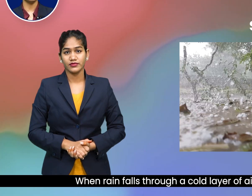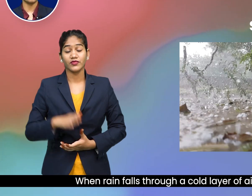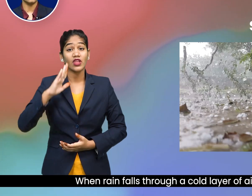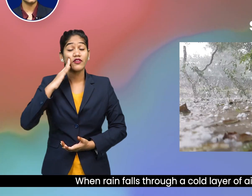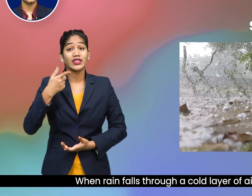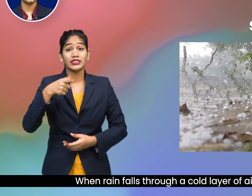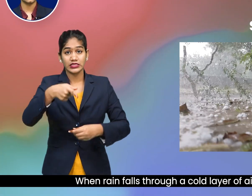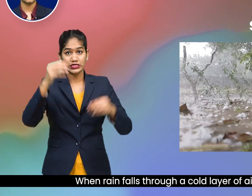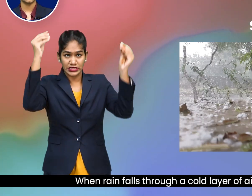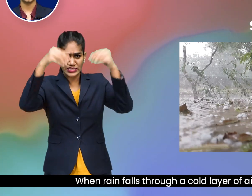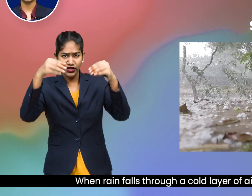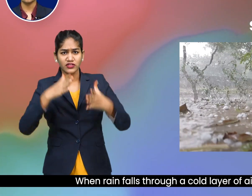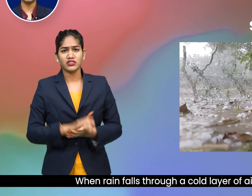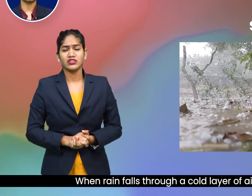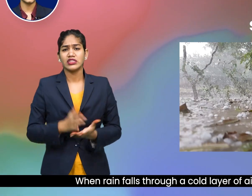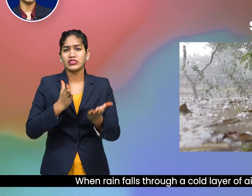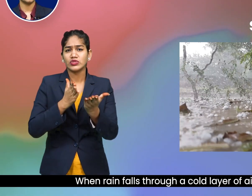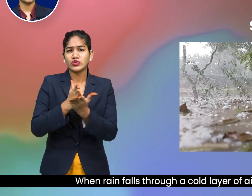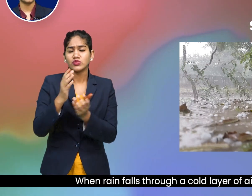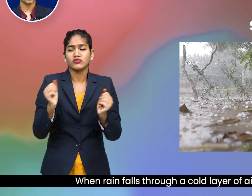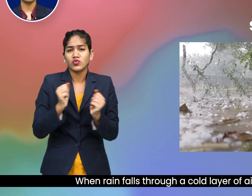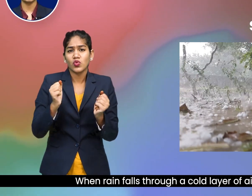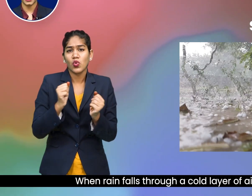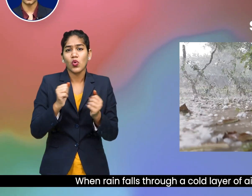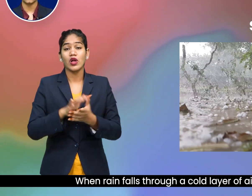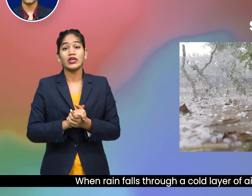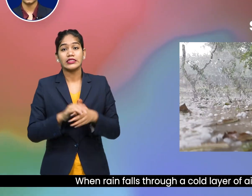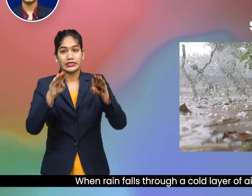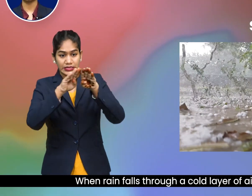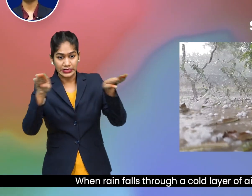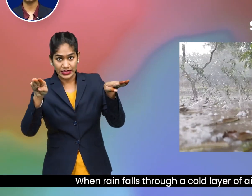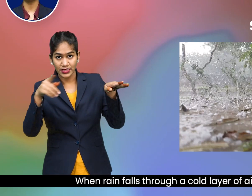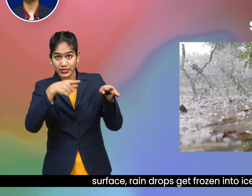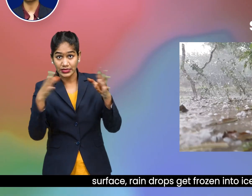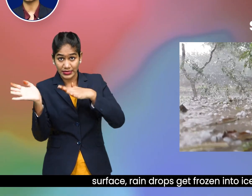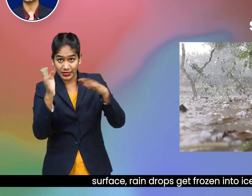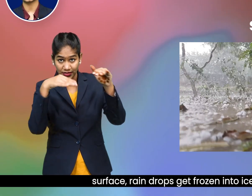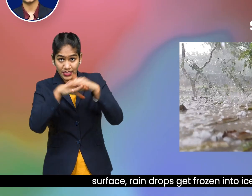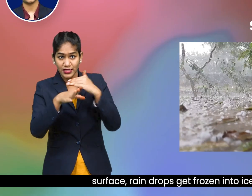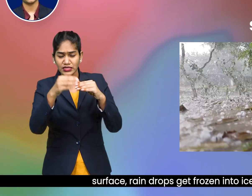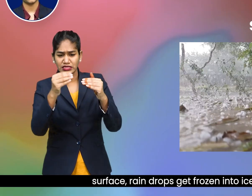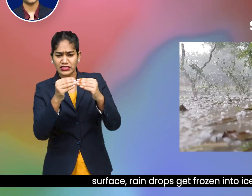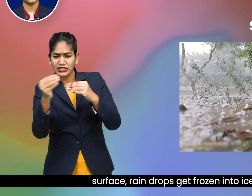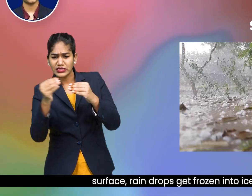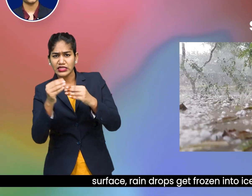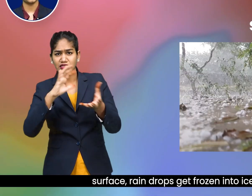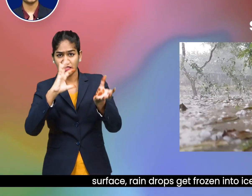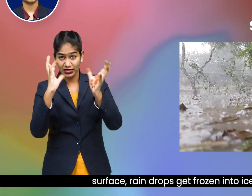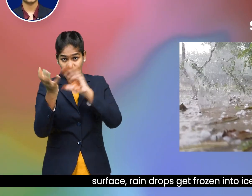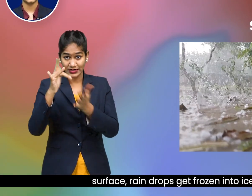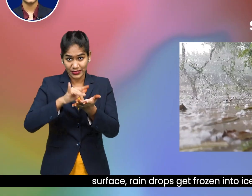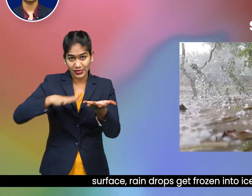When rain falls through a cold layer of air near the Earth's surface,